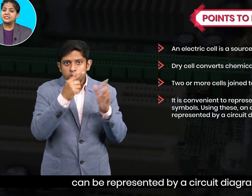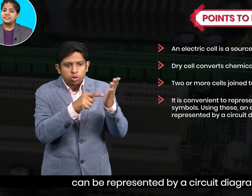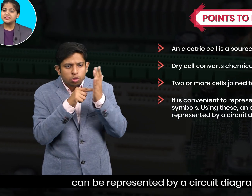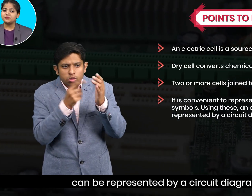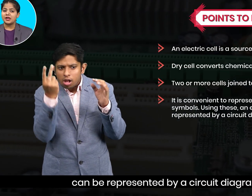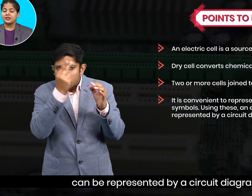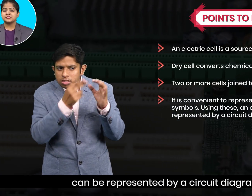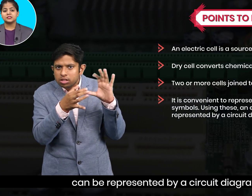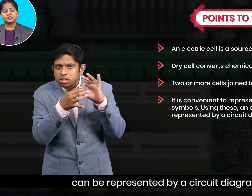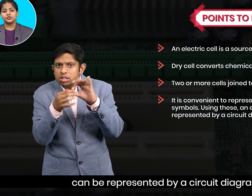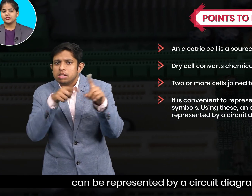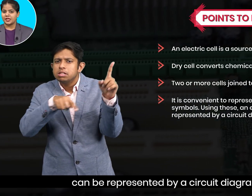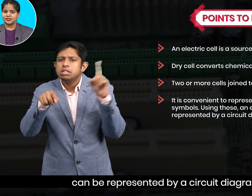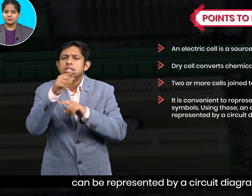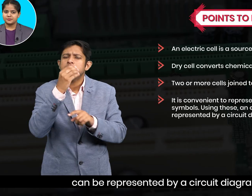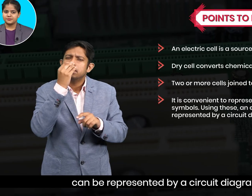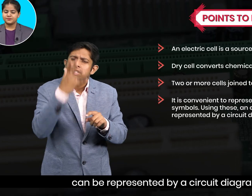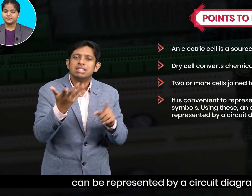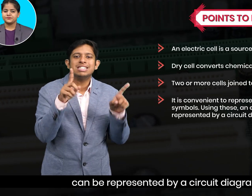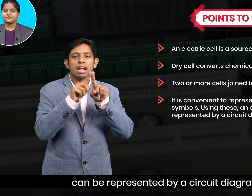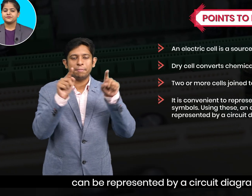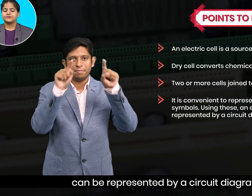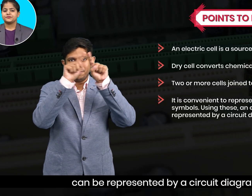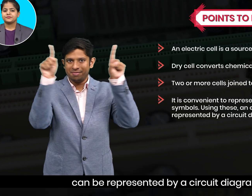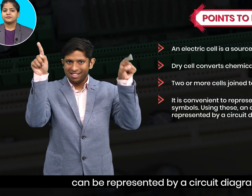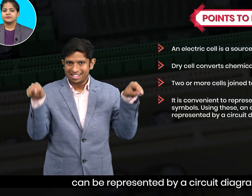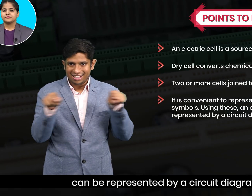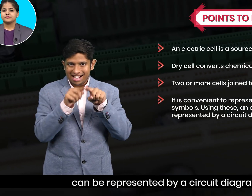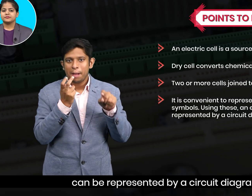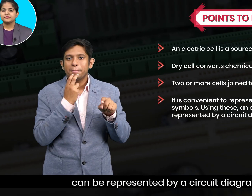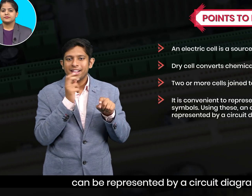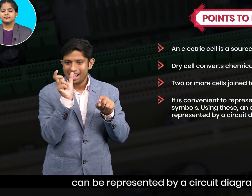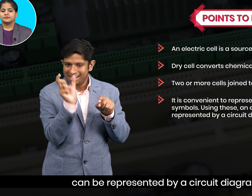be represented by a circuit diagram.